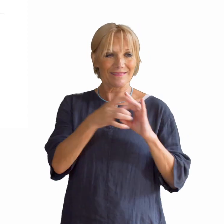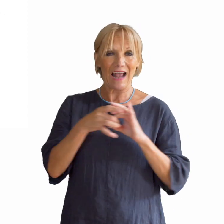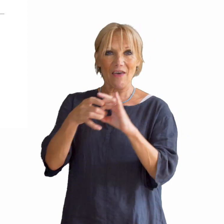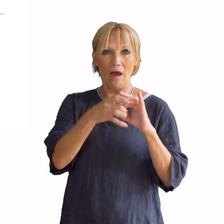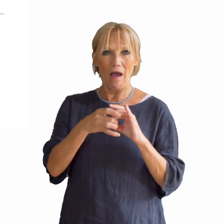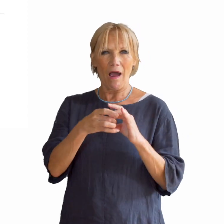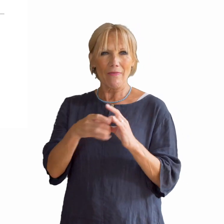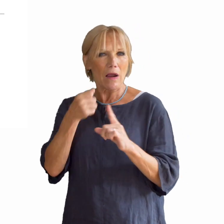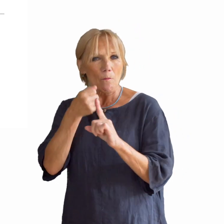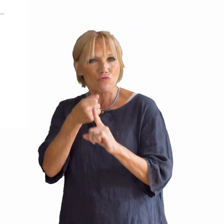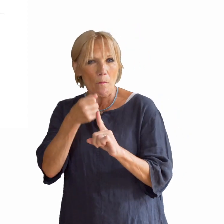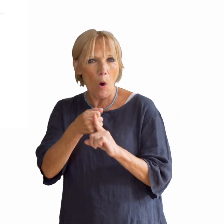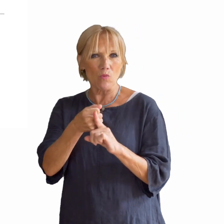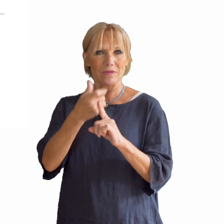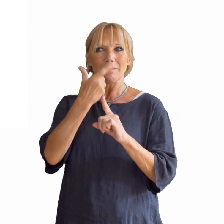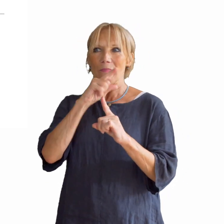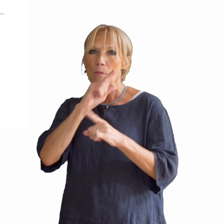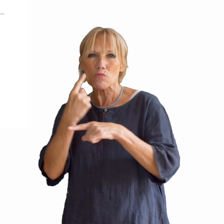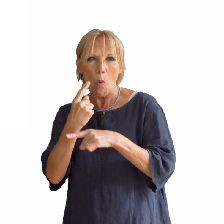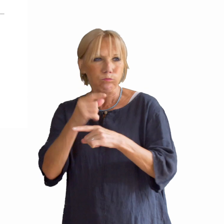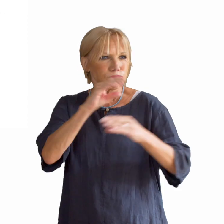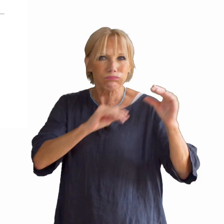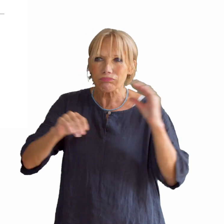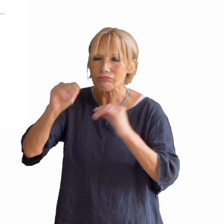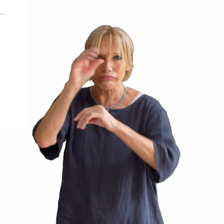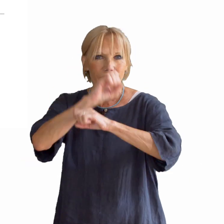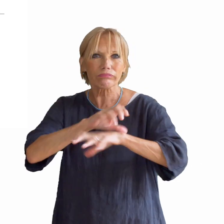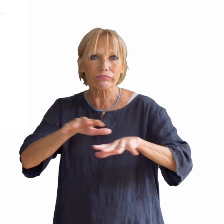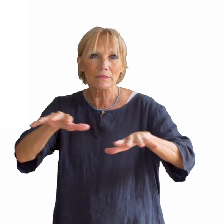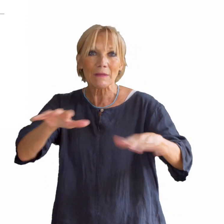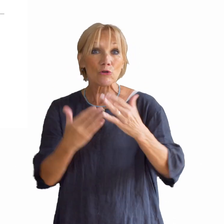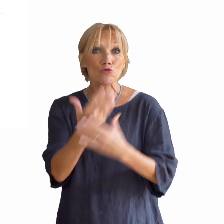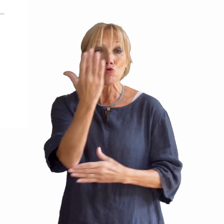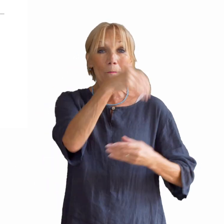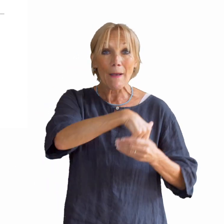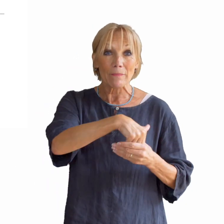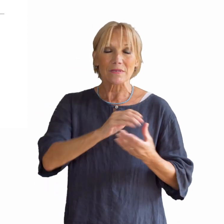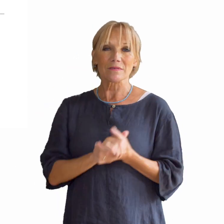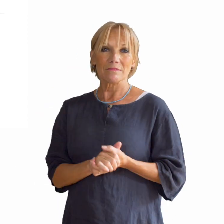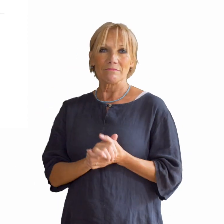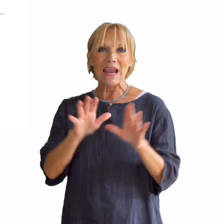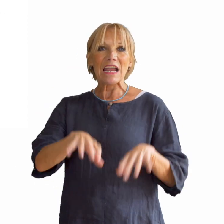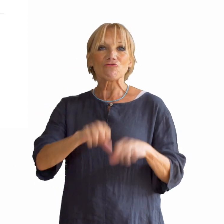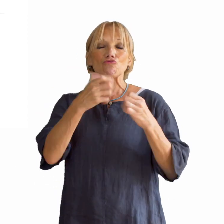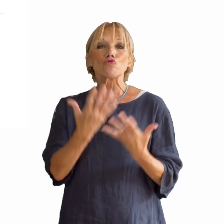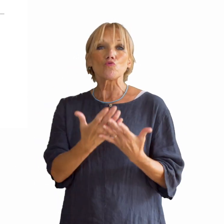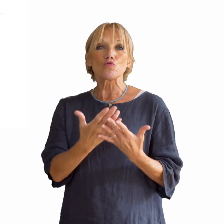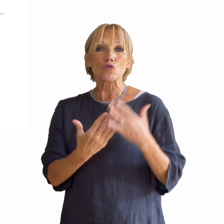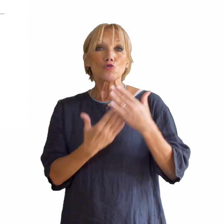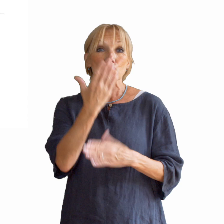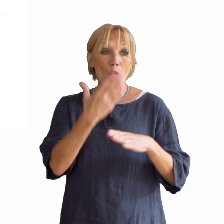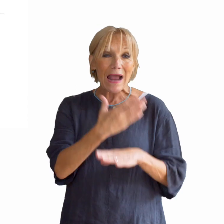or putting on events together. This can boost promotion by word of mouth and ultimately help find new members, introduce